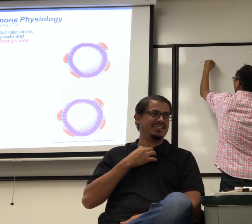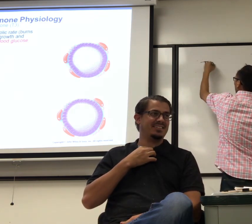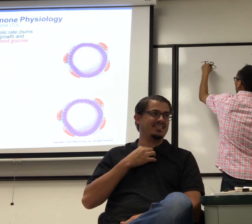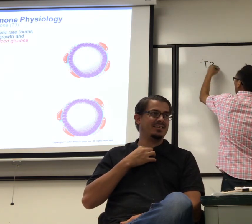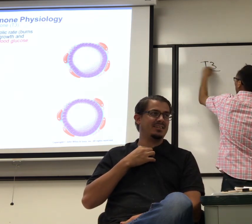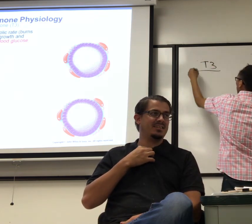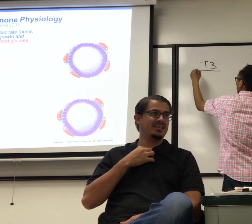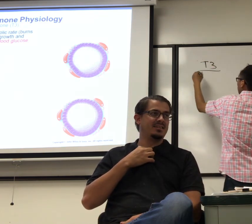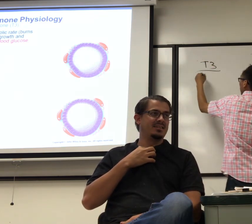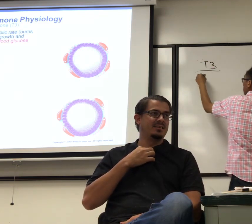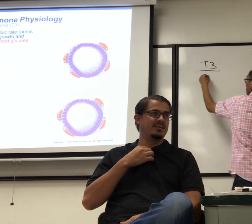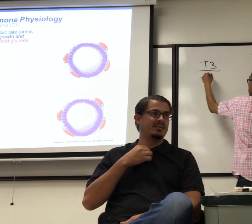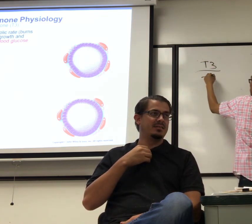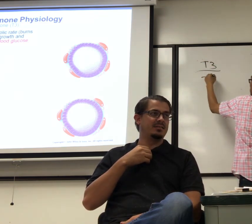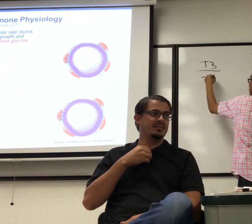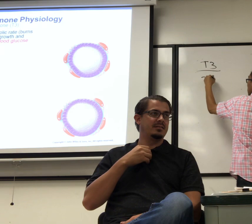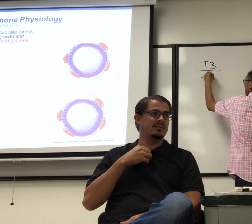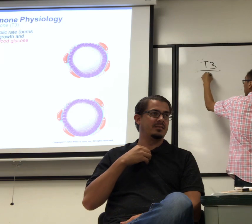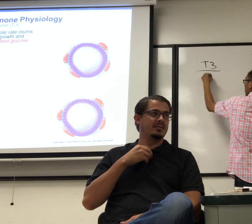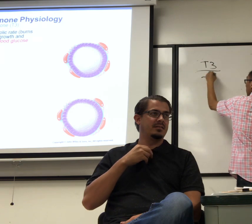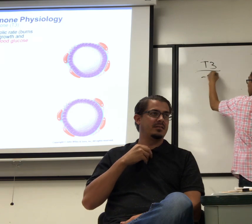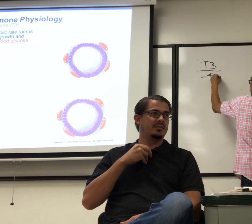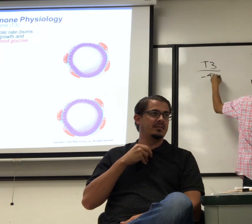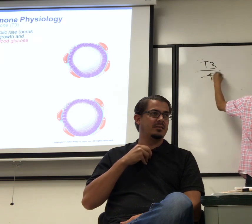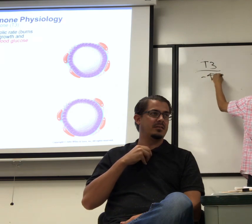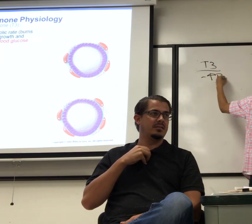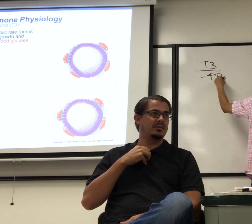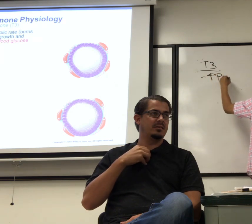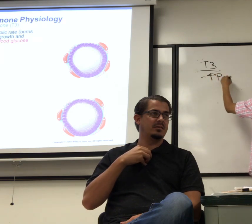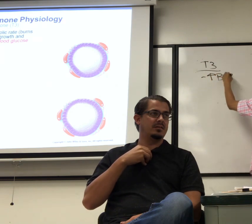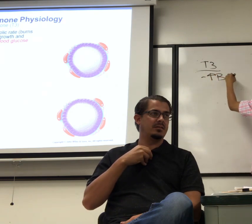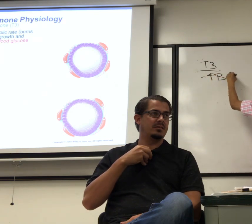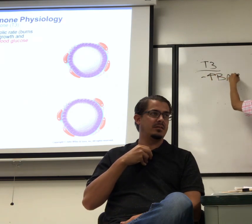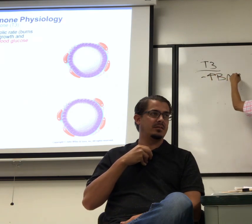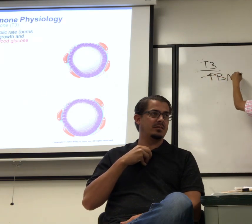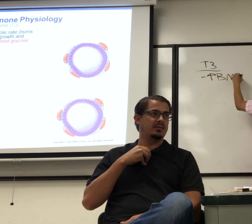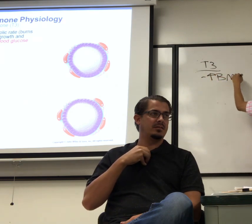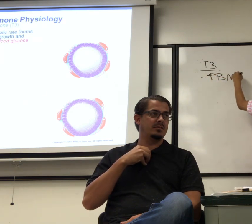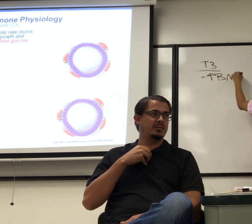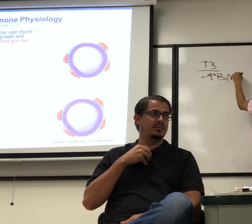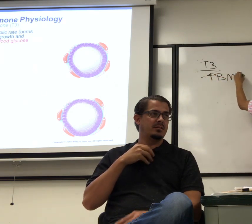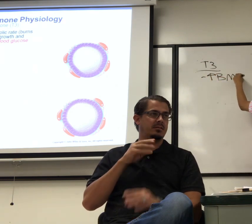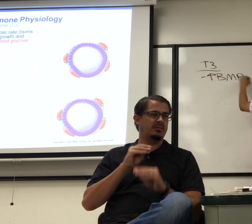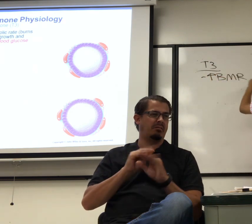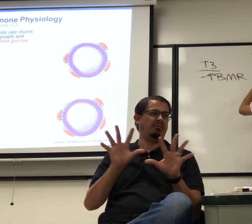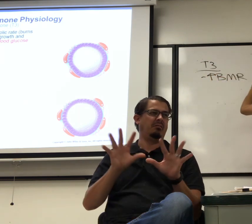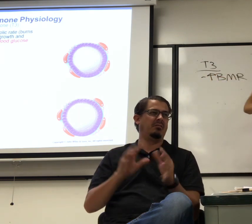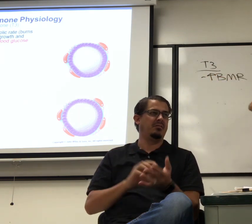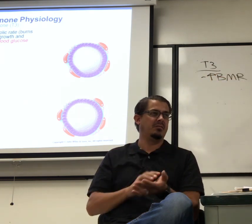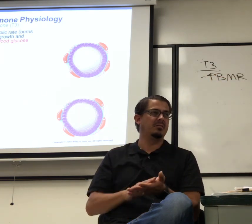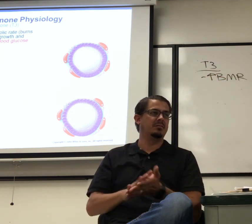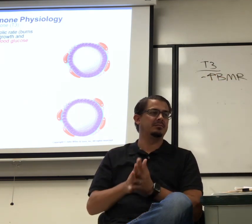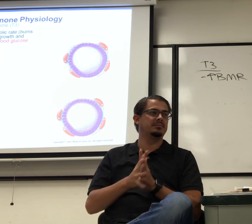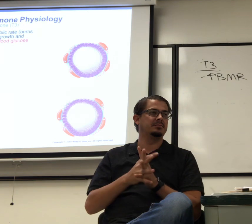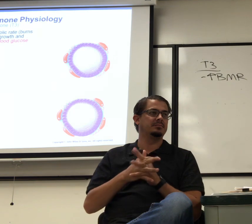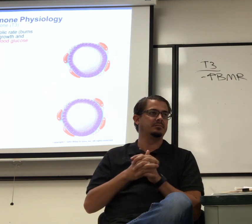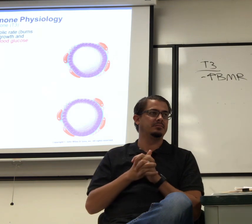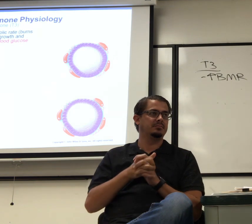All right, so there you go. The main function of thyroid hormone, mostly T3, its